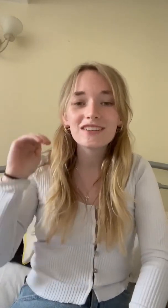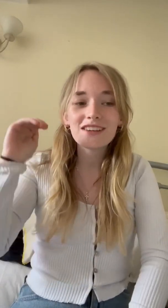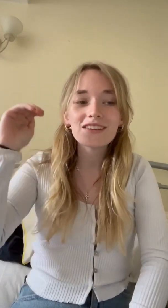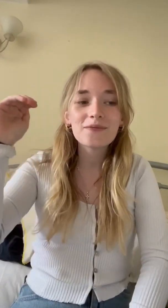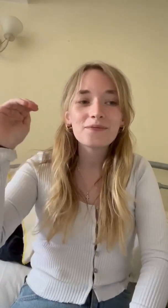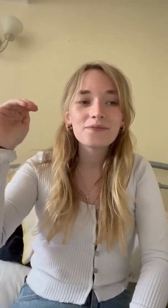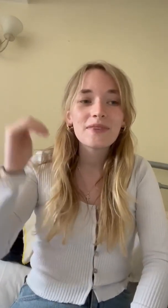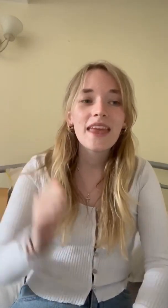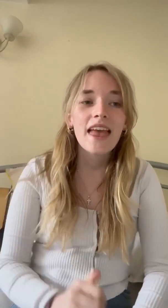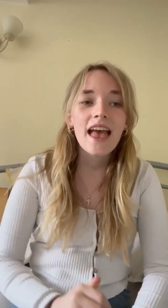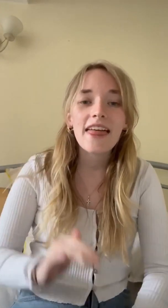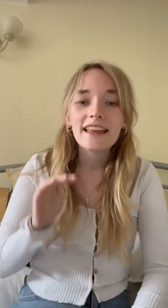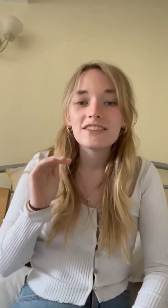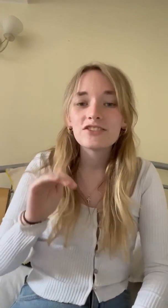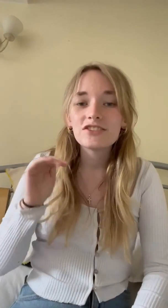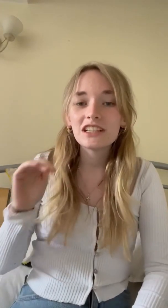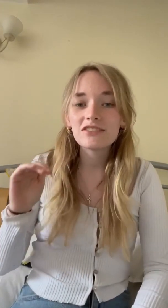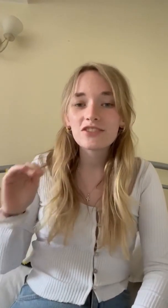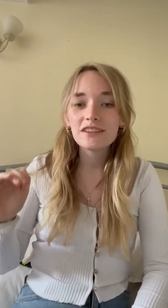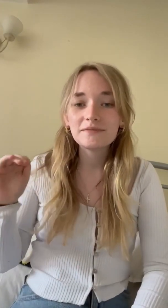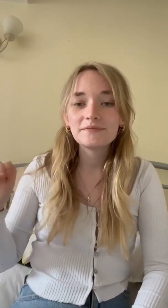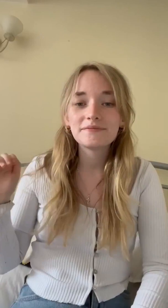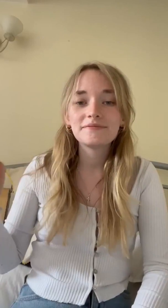childhood. And then children,